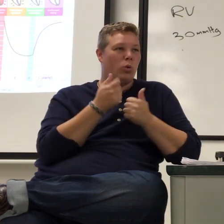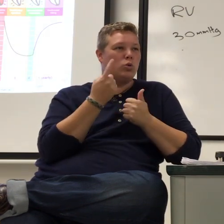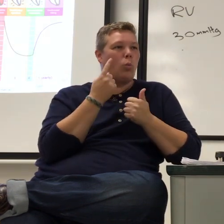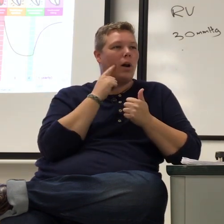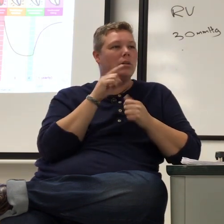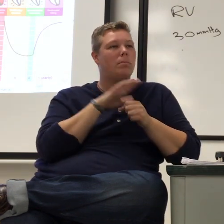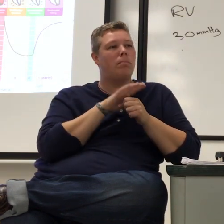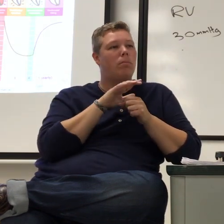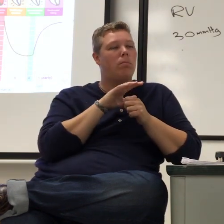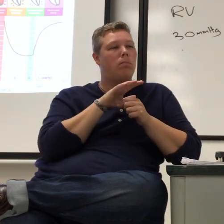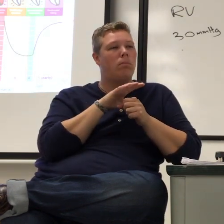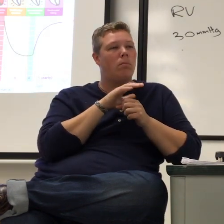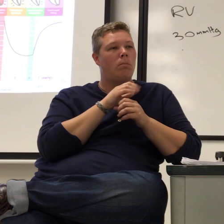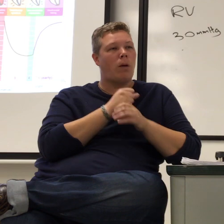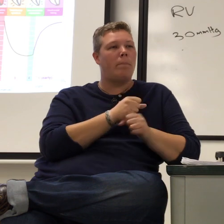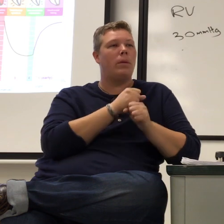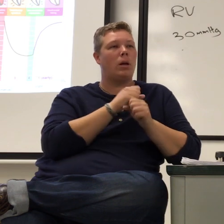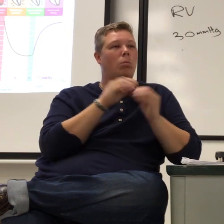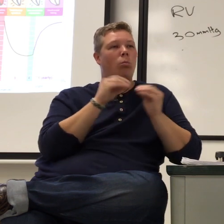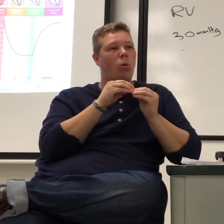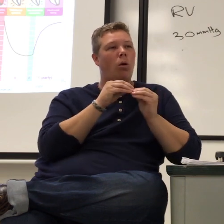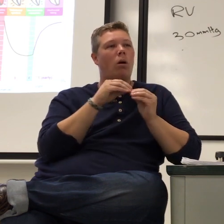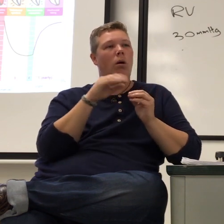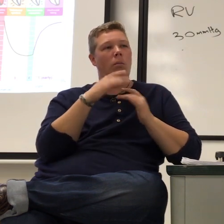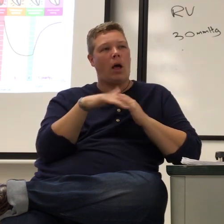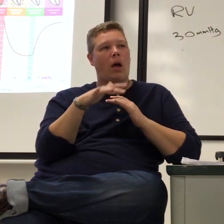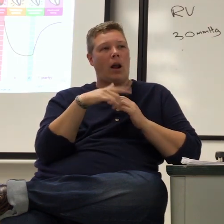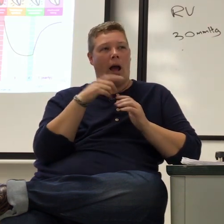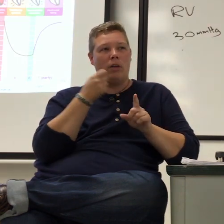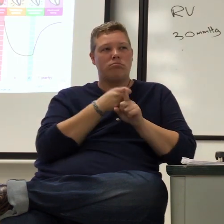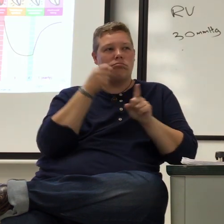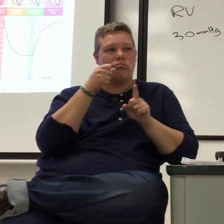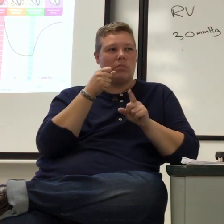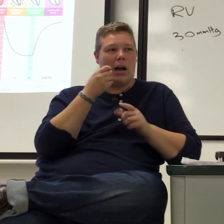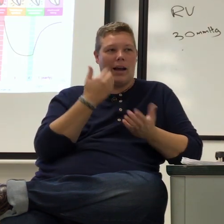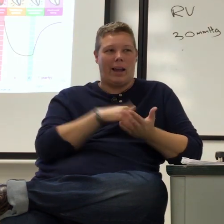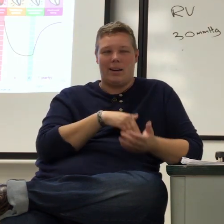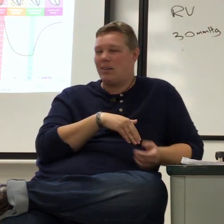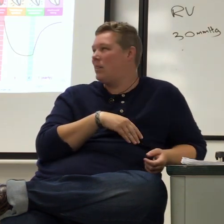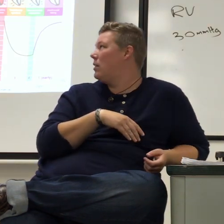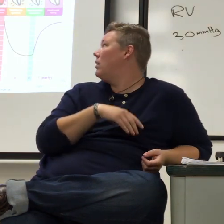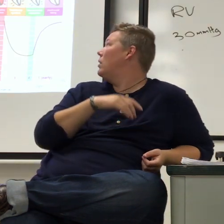Look at the data. I tricked you again. Oh, you got me.